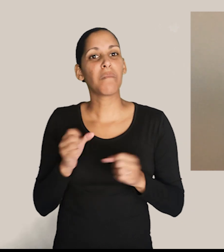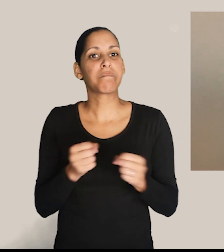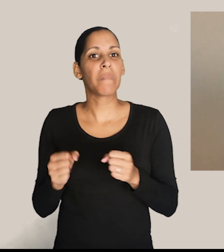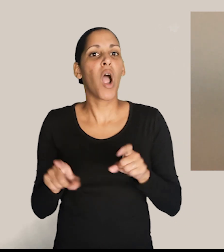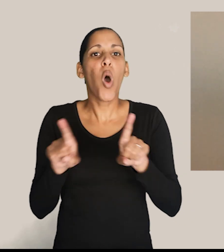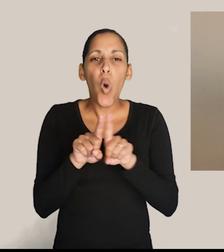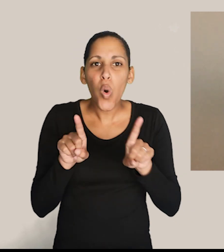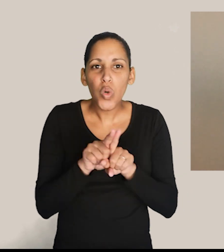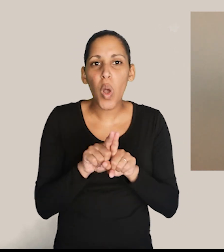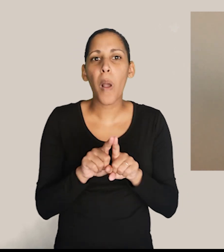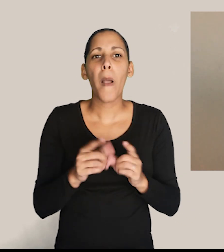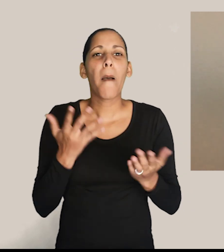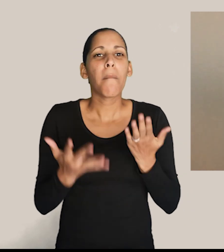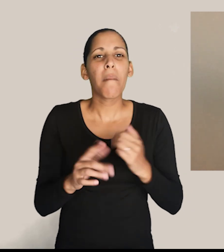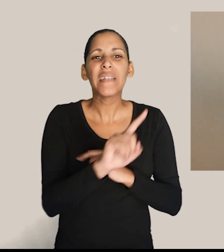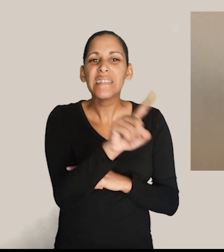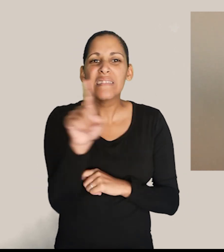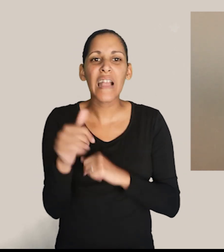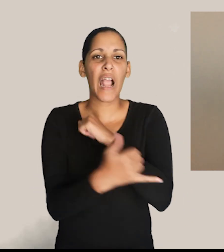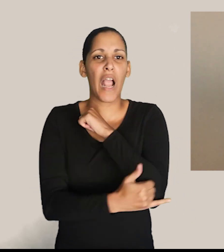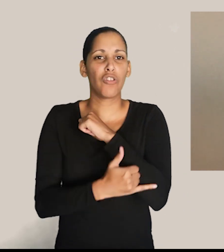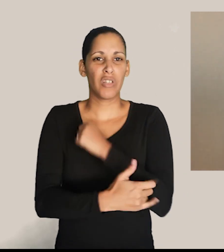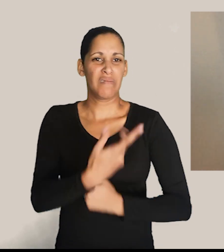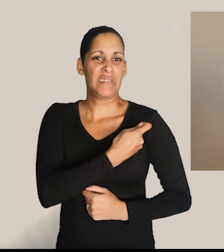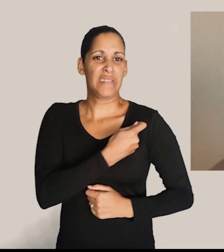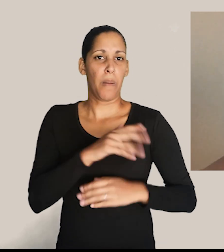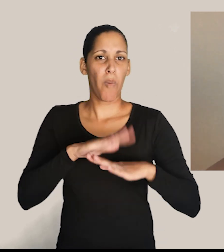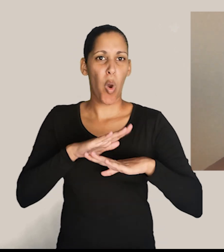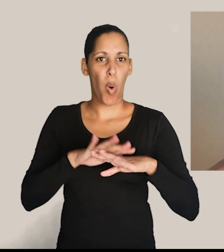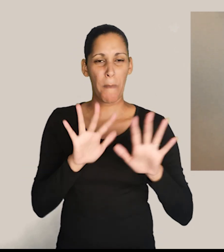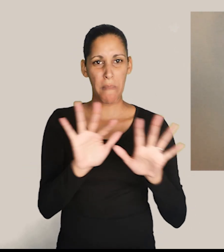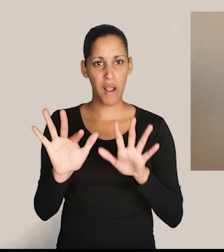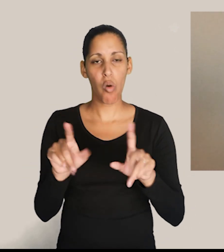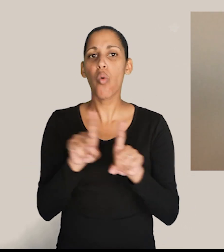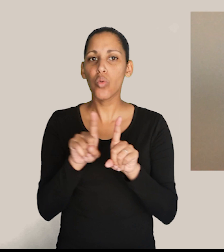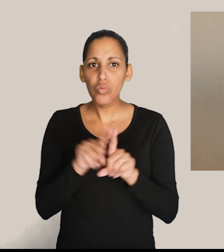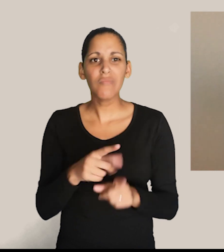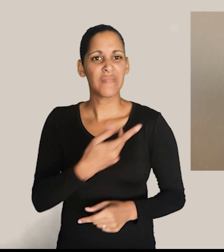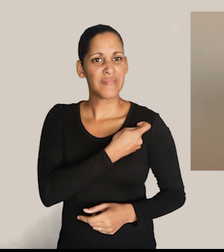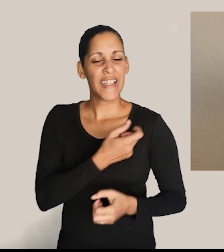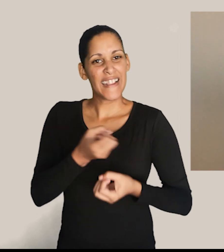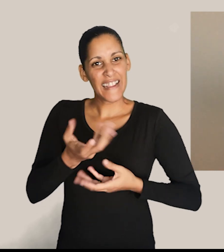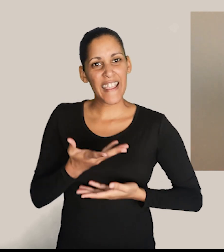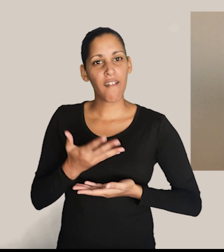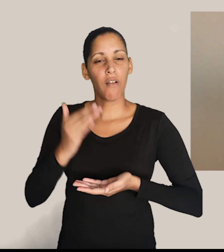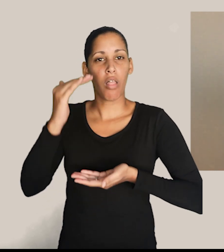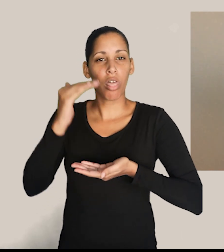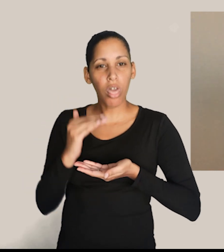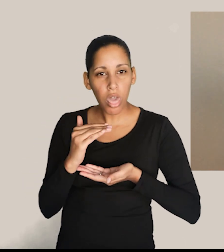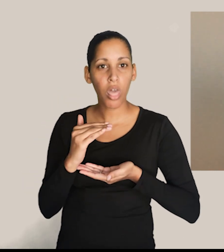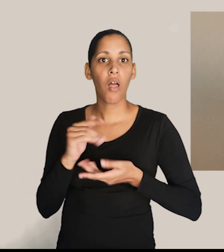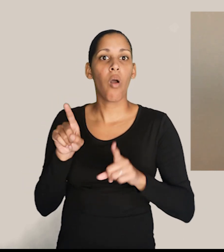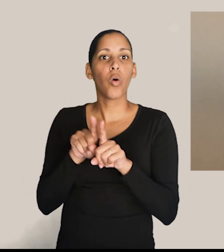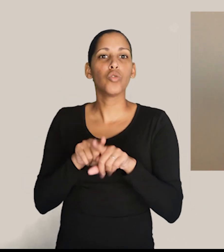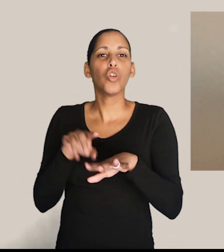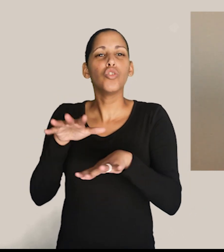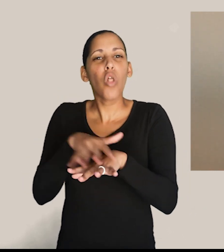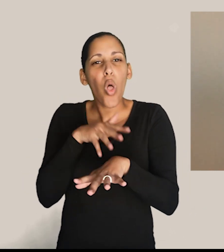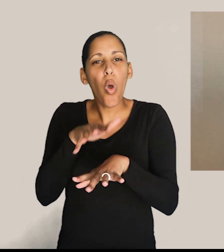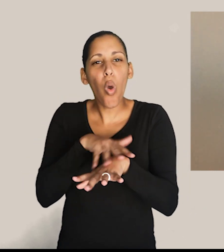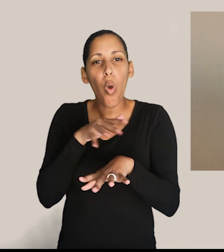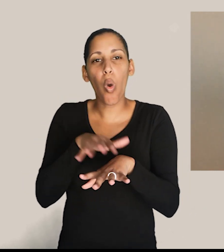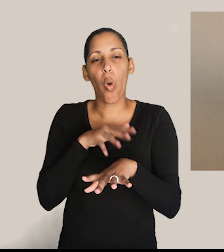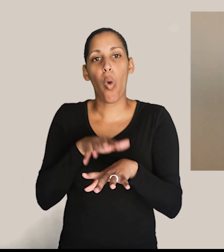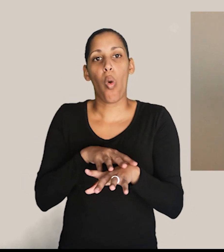and it may take some countries longer than others to vaccinate their population. The vaccine will, however, limit and slow